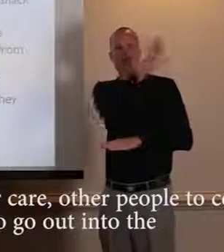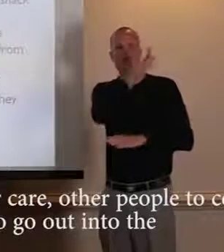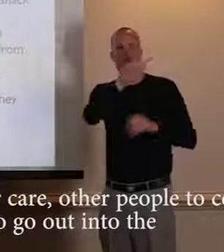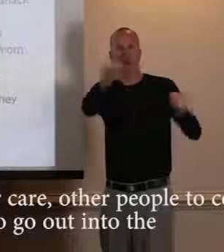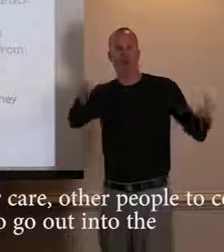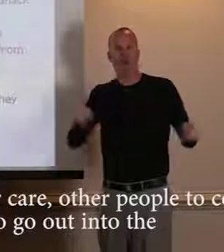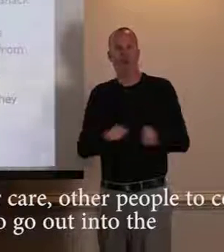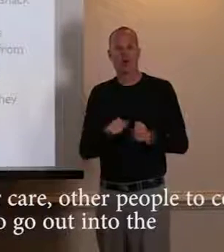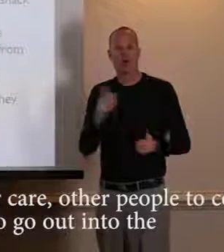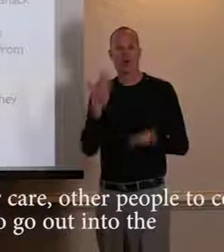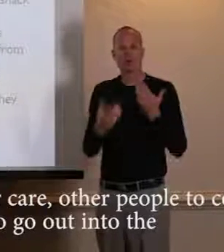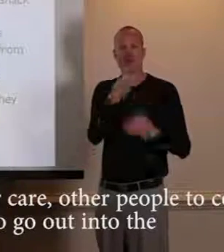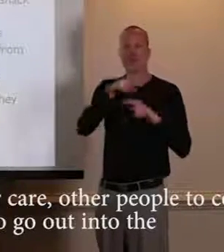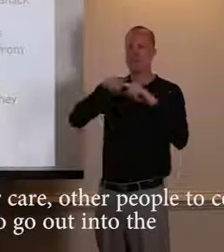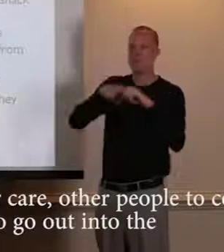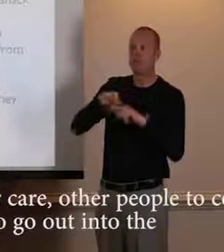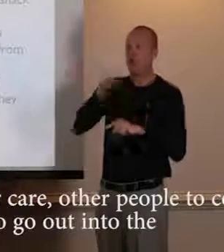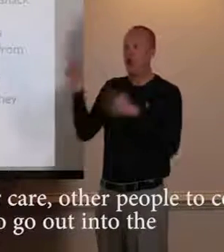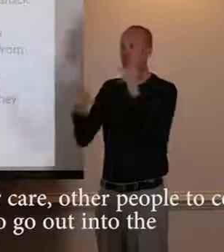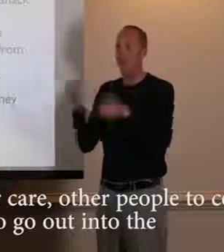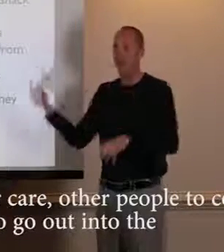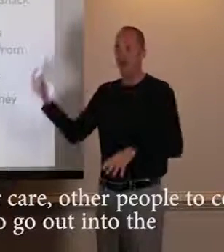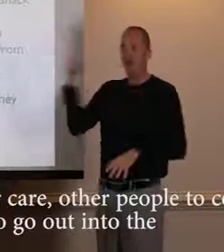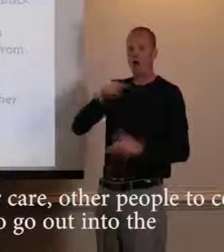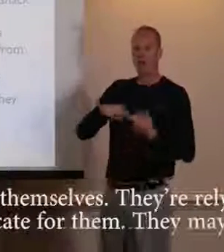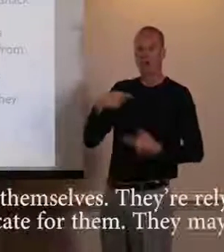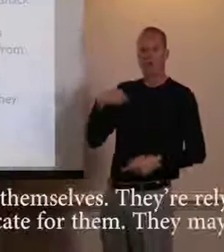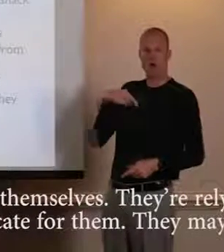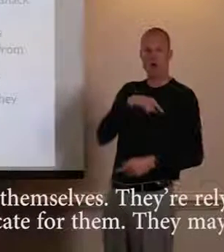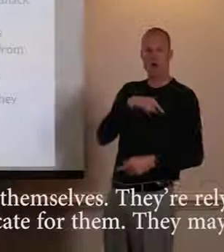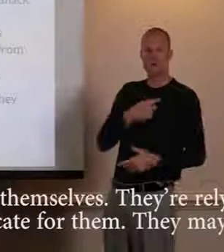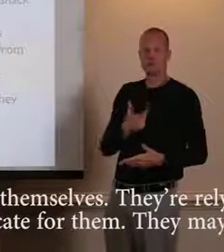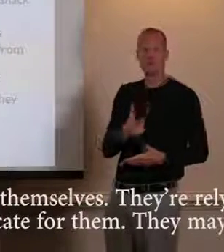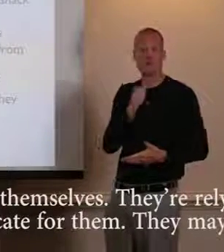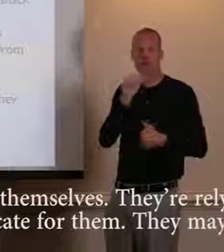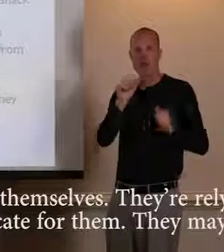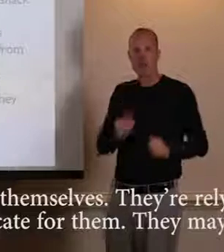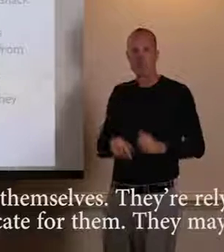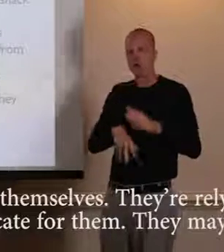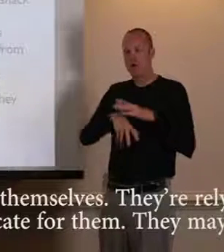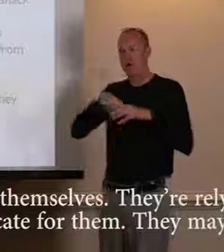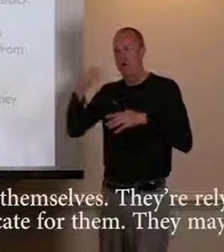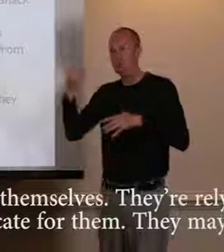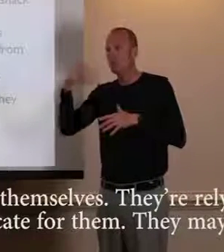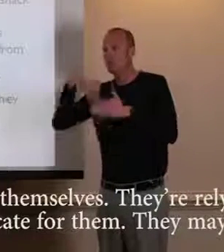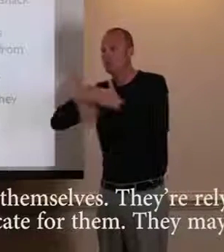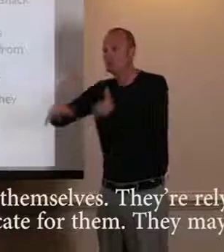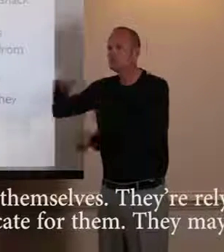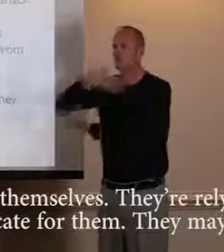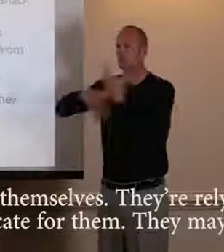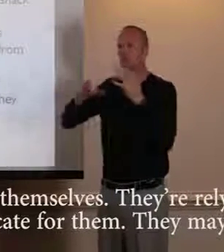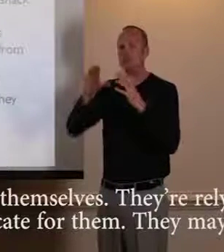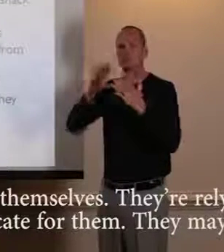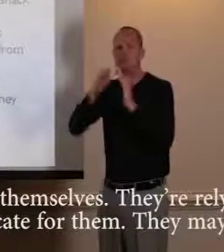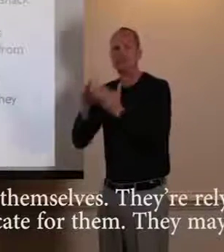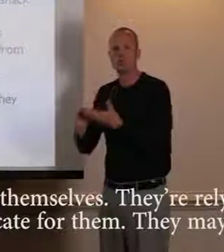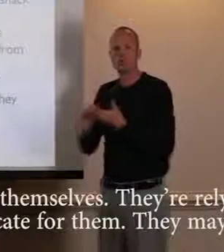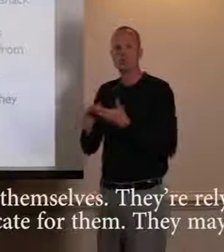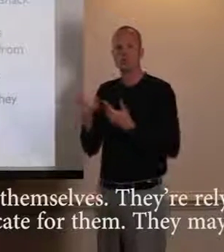other people to come to them. So they're not able to go out into the community and advocate for themselves. They're relying on other people to communicate